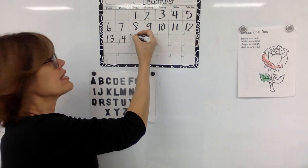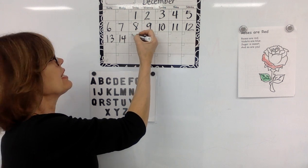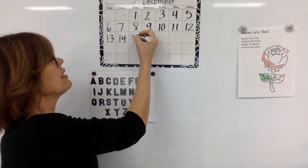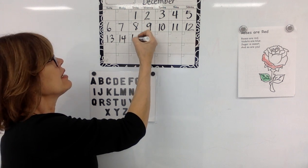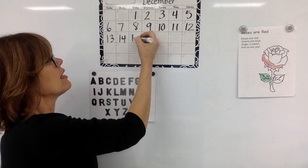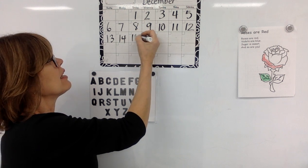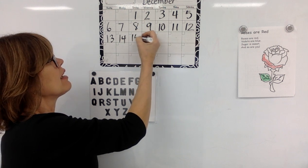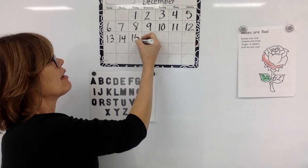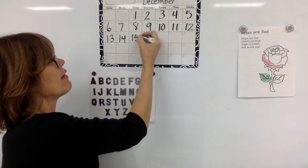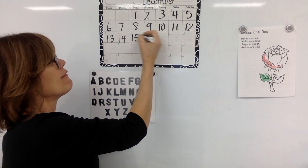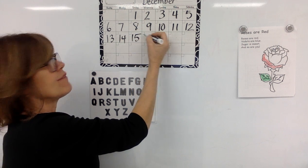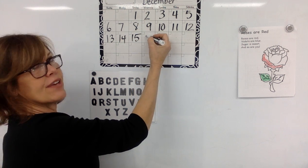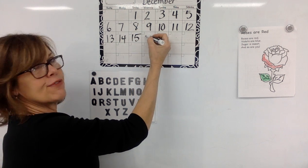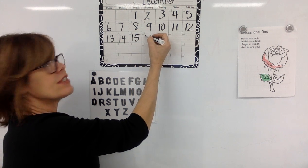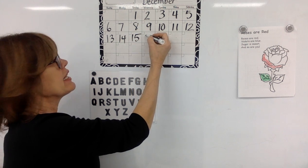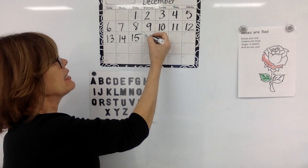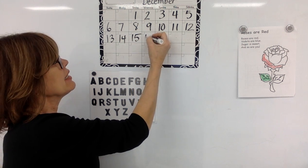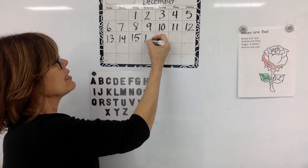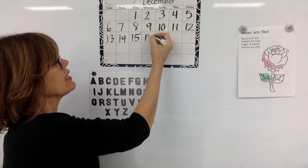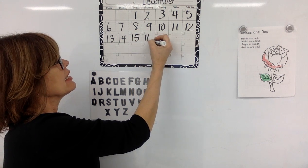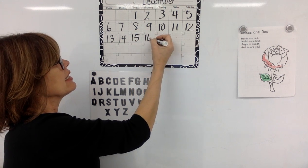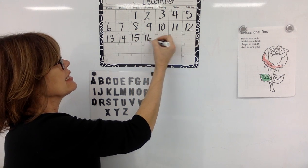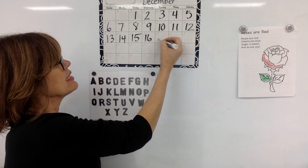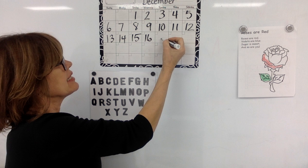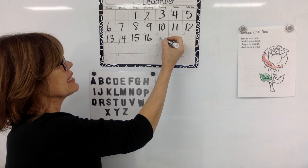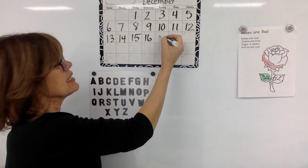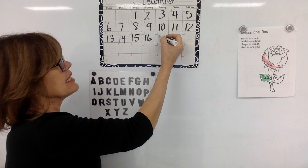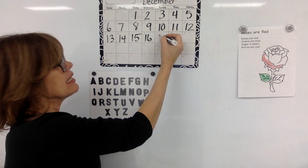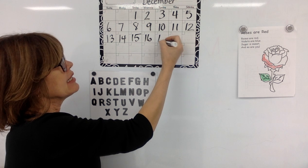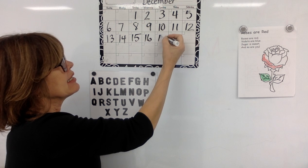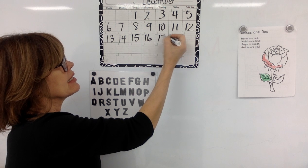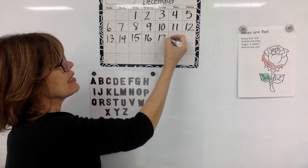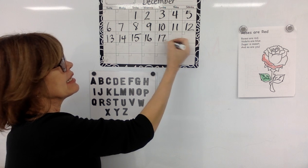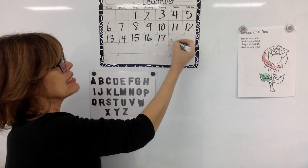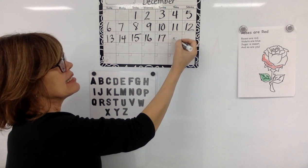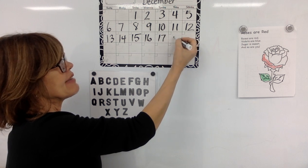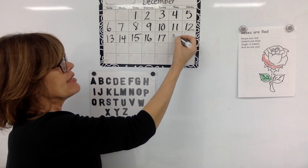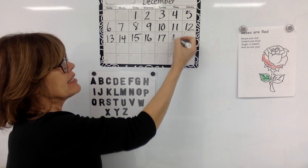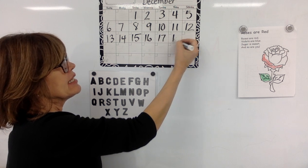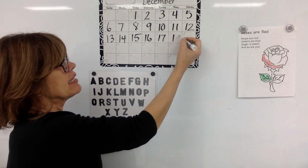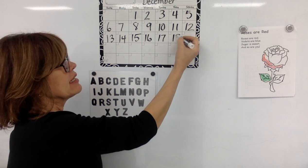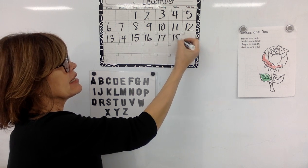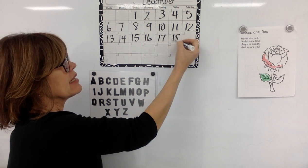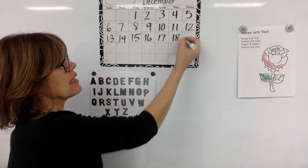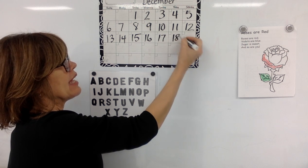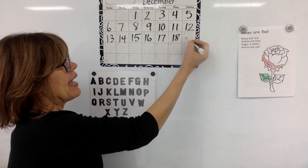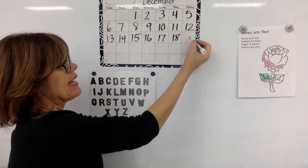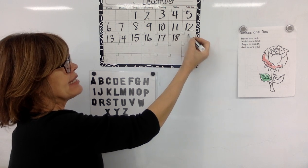14, 15, 16, 17,